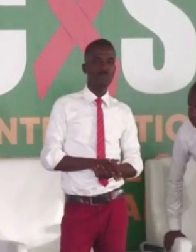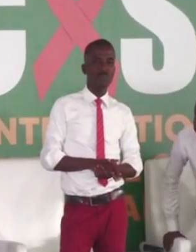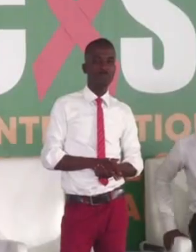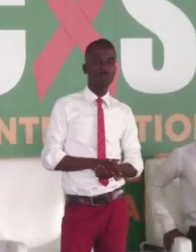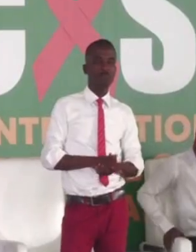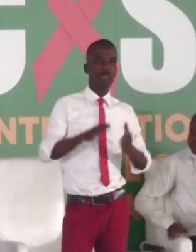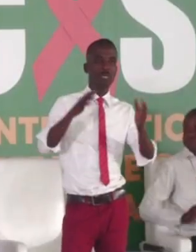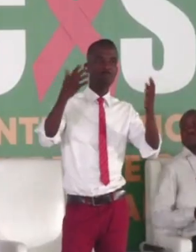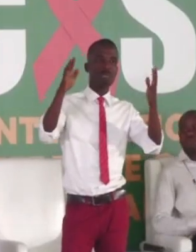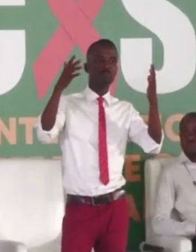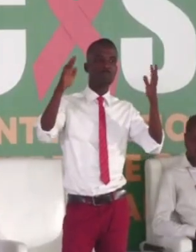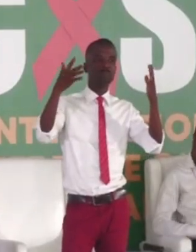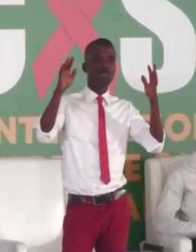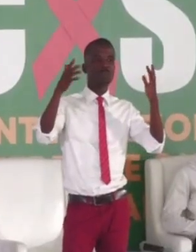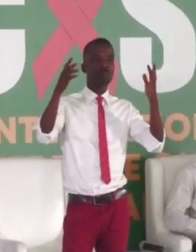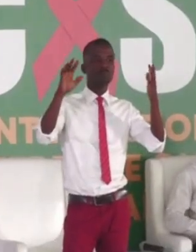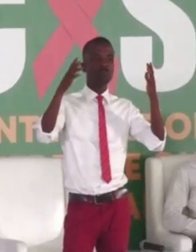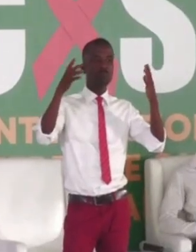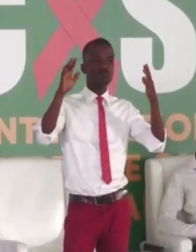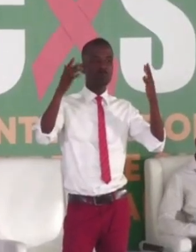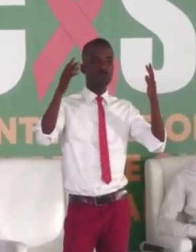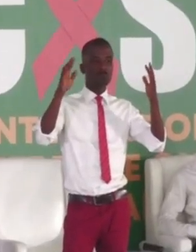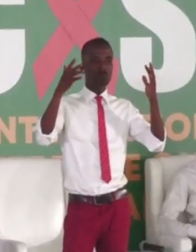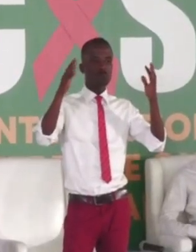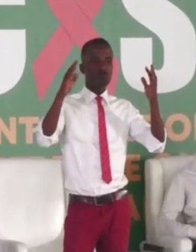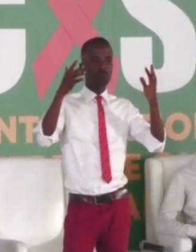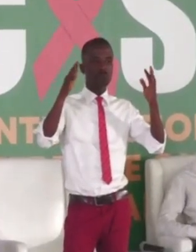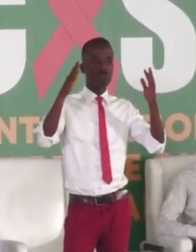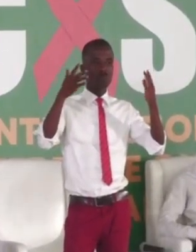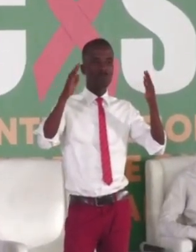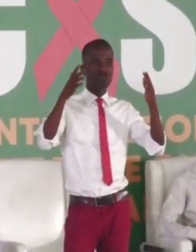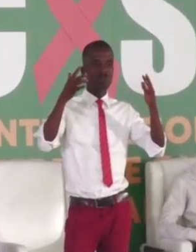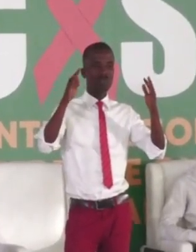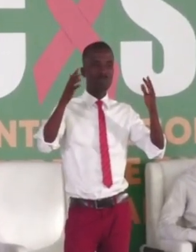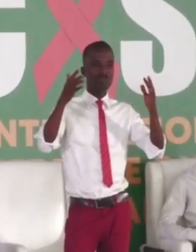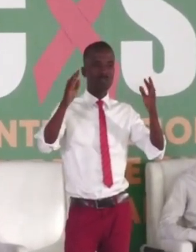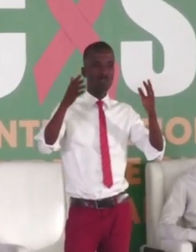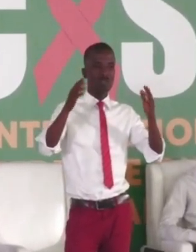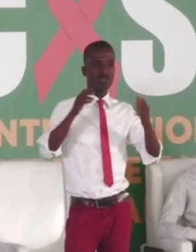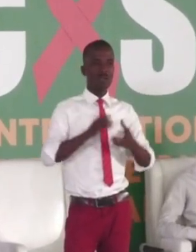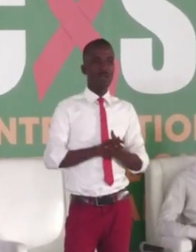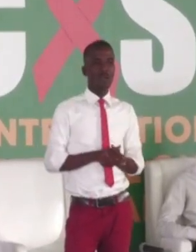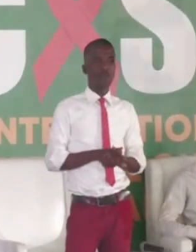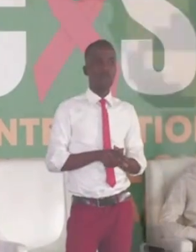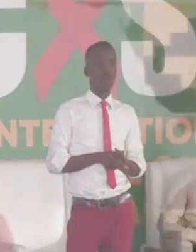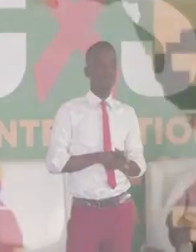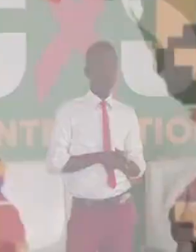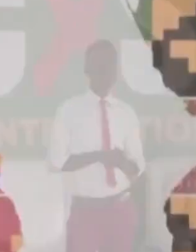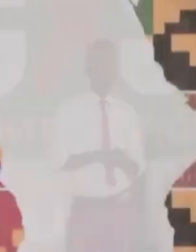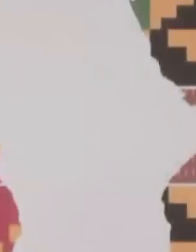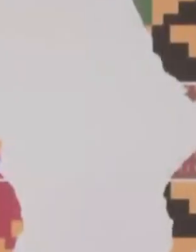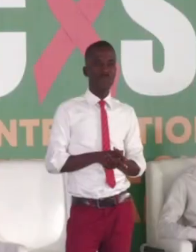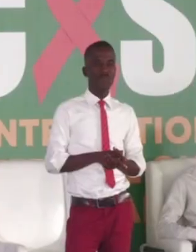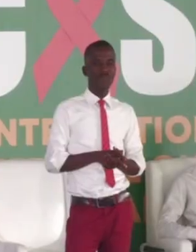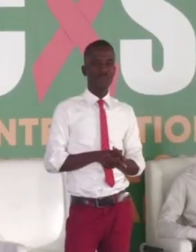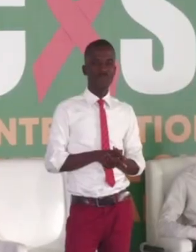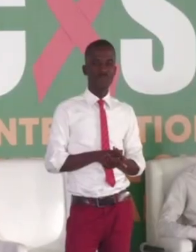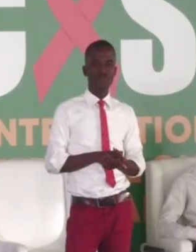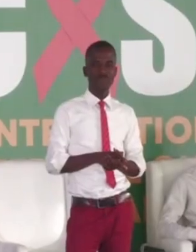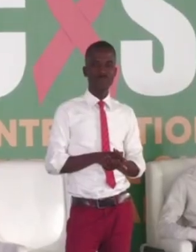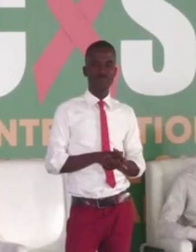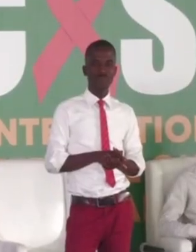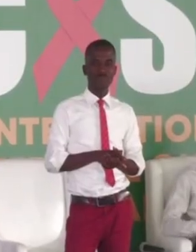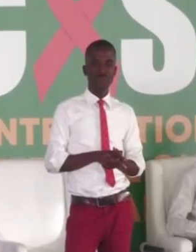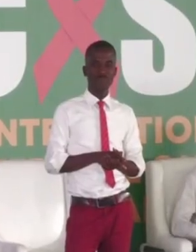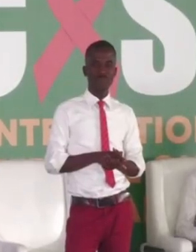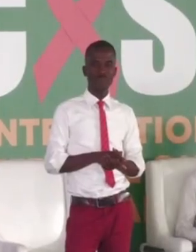Give him a hand too. He has taken his time and even given us a little bit more. So, but I think for me, the